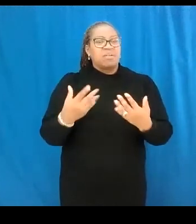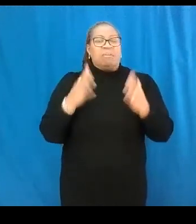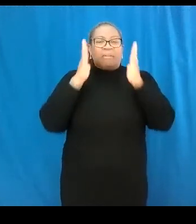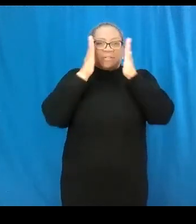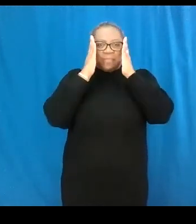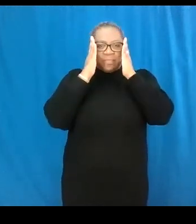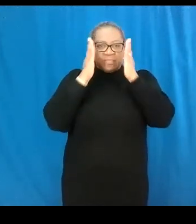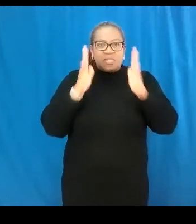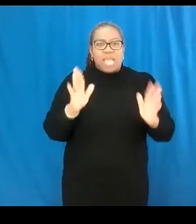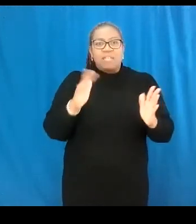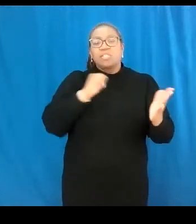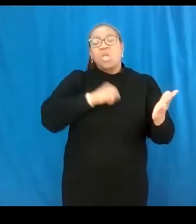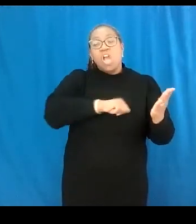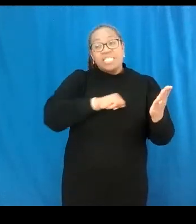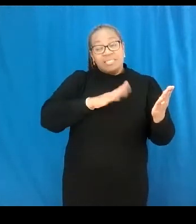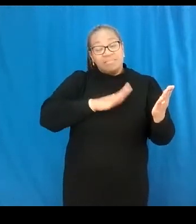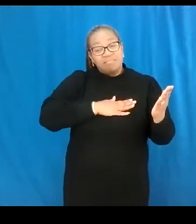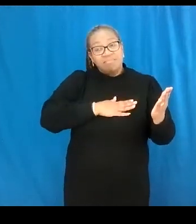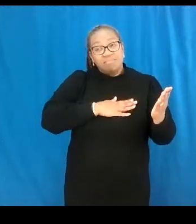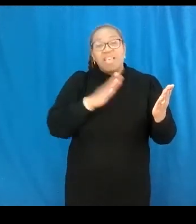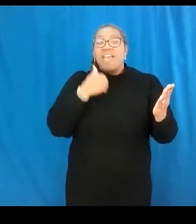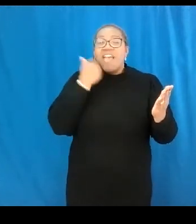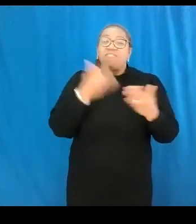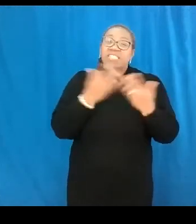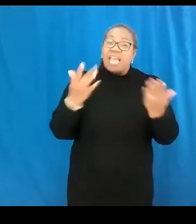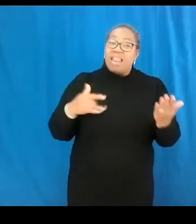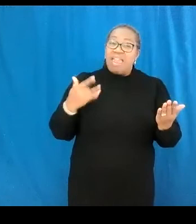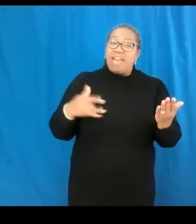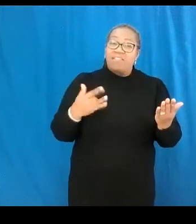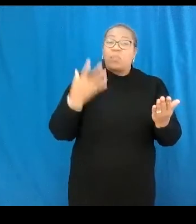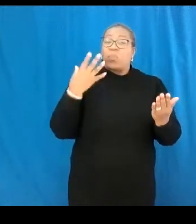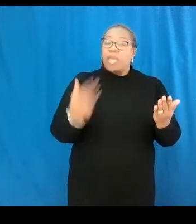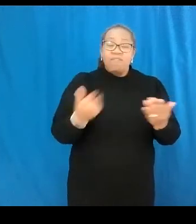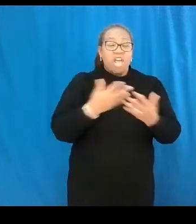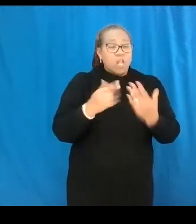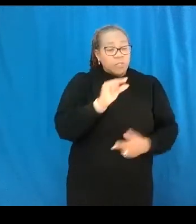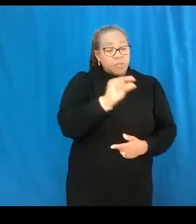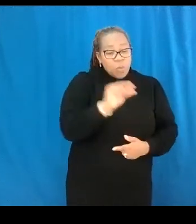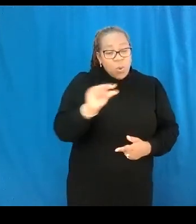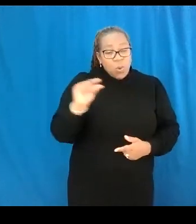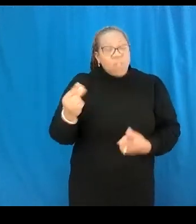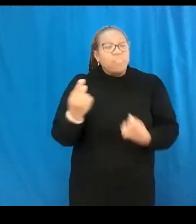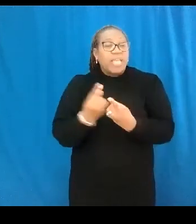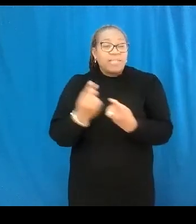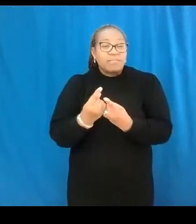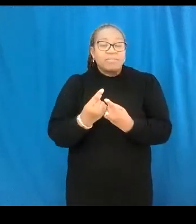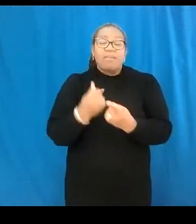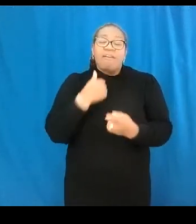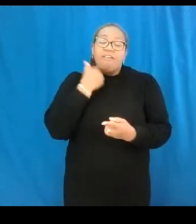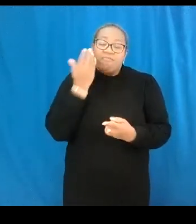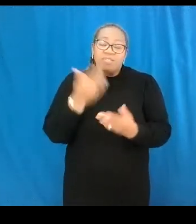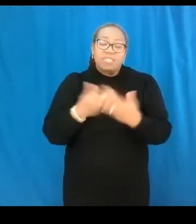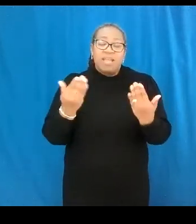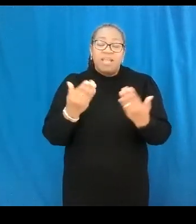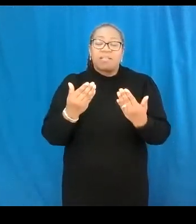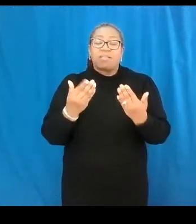And the honest truth is that our everyday life is filled with tiny acts of retaliation. But what about if we came